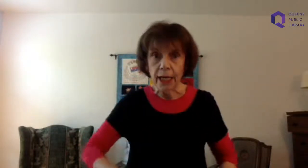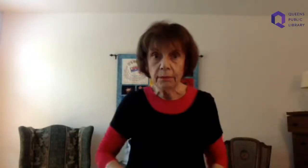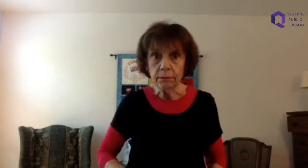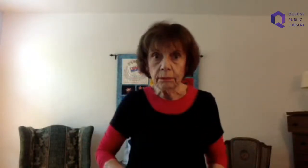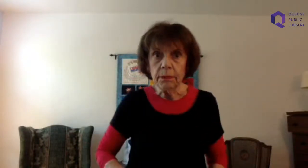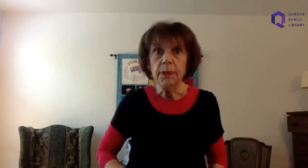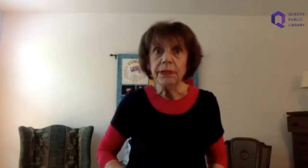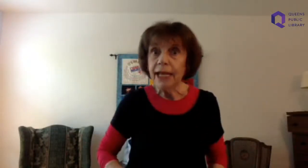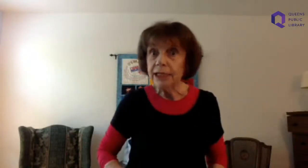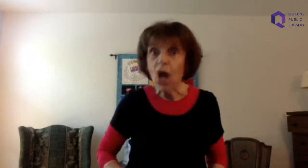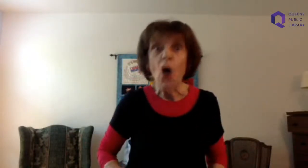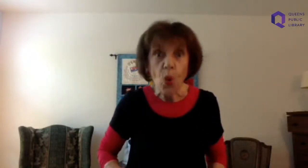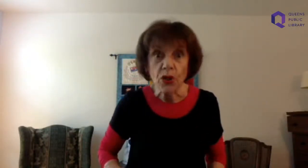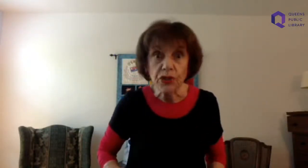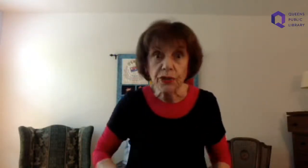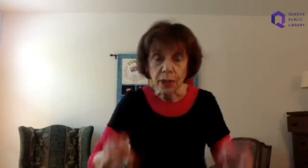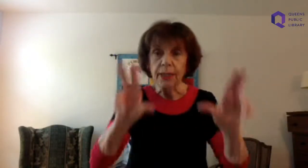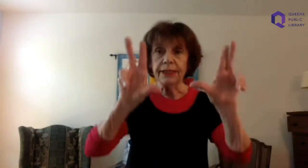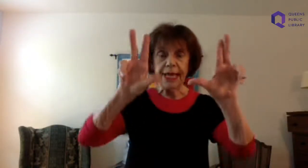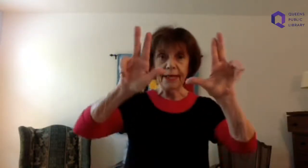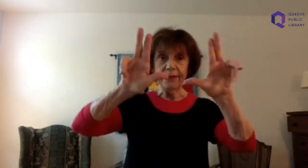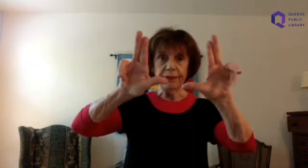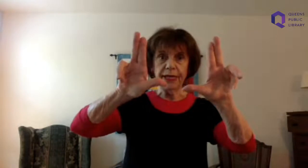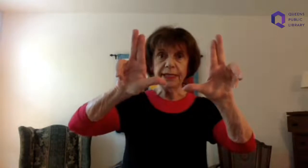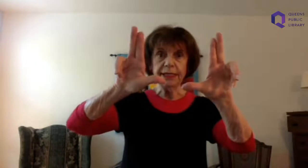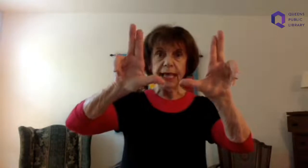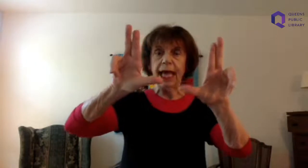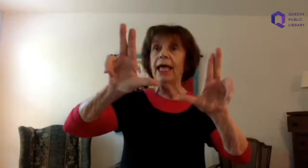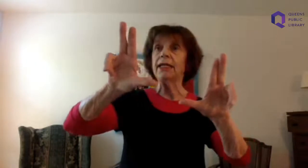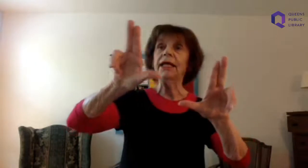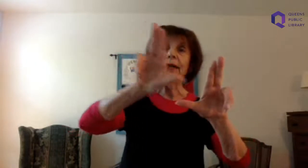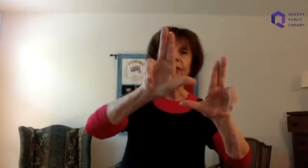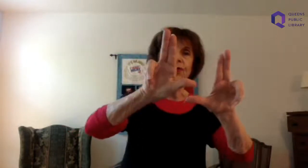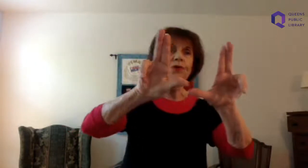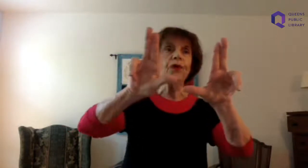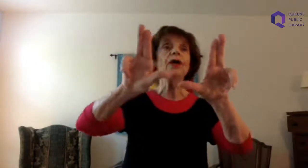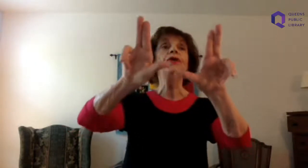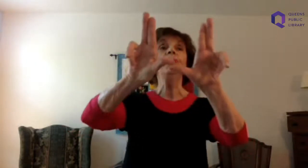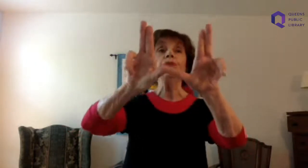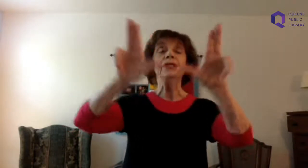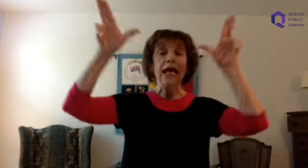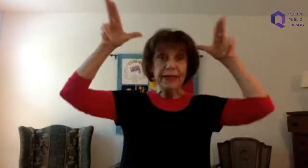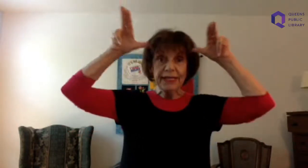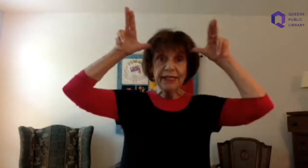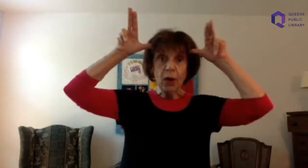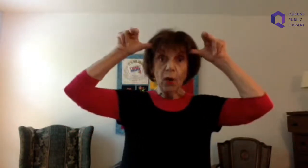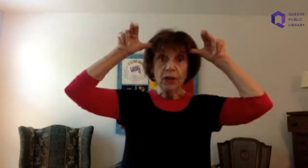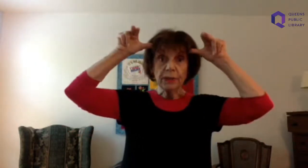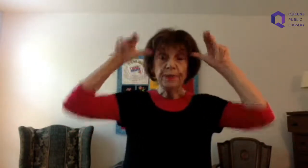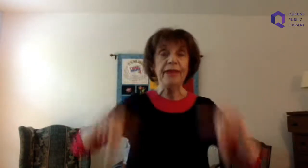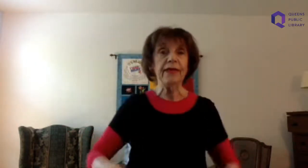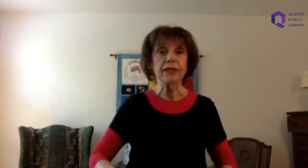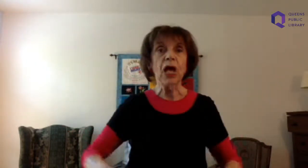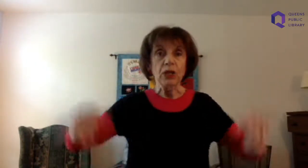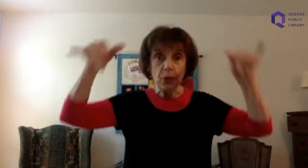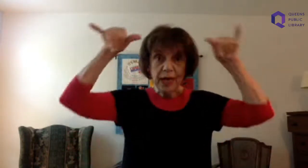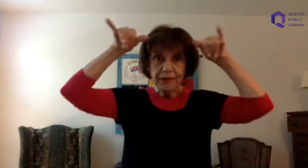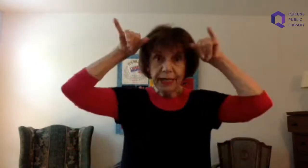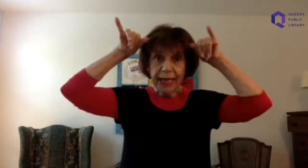up. Next, a horse. Take the L and the two U's. This is horse, make the ears. So we have